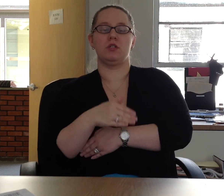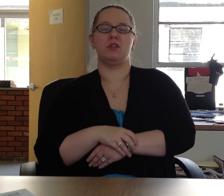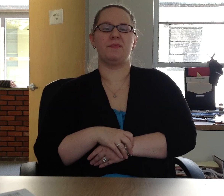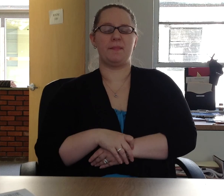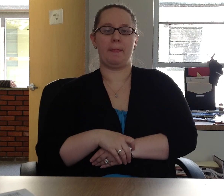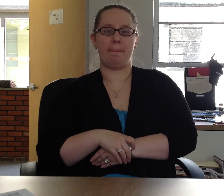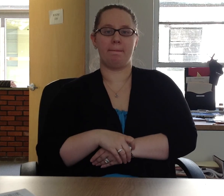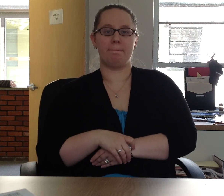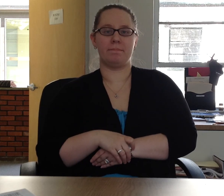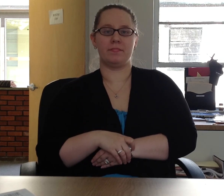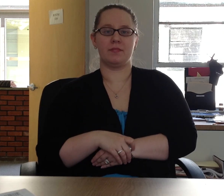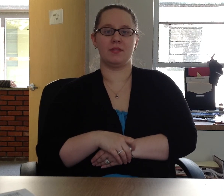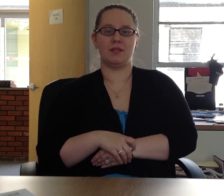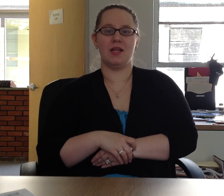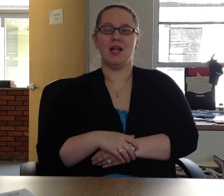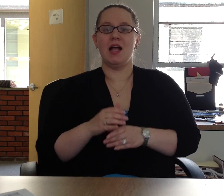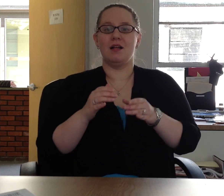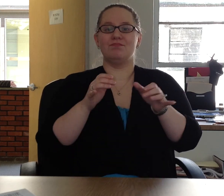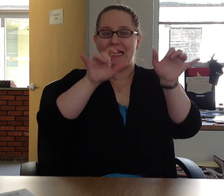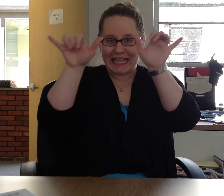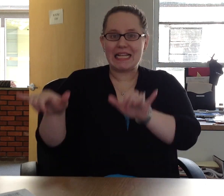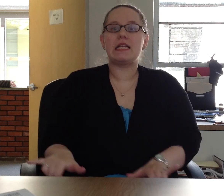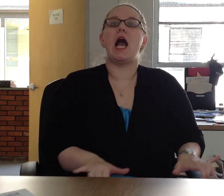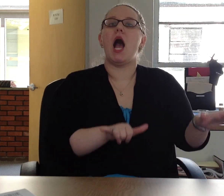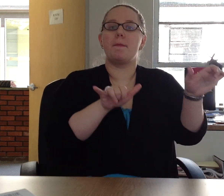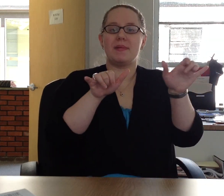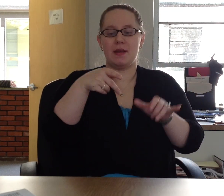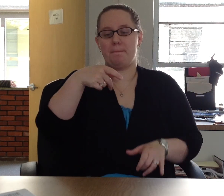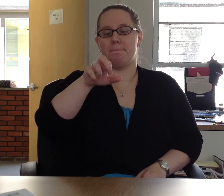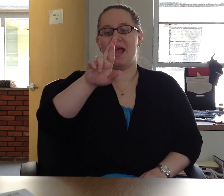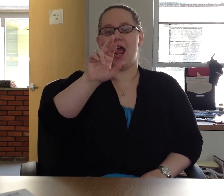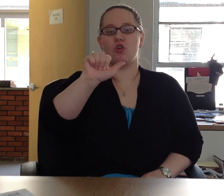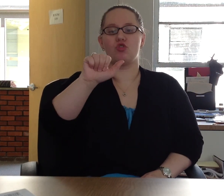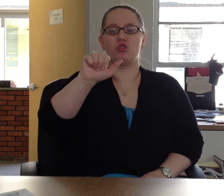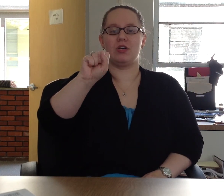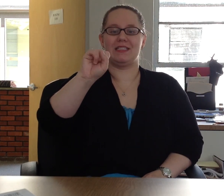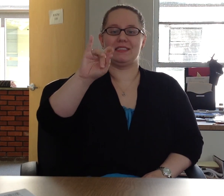The most common parasite known to contaminate food is